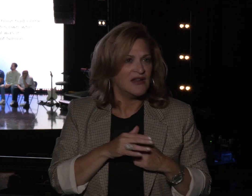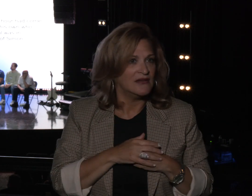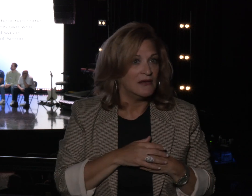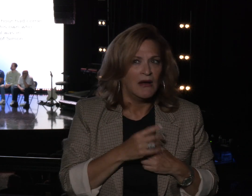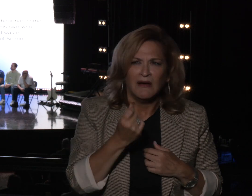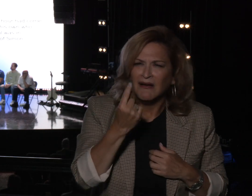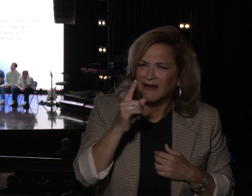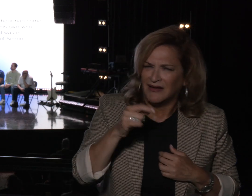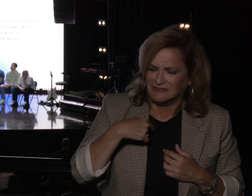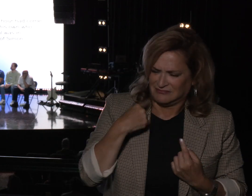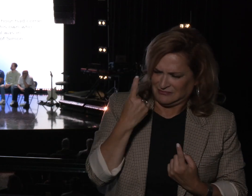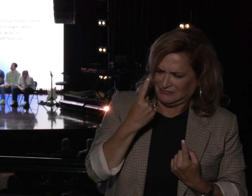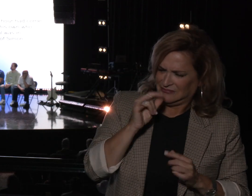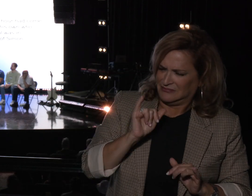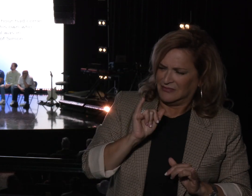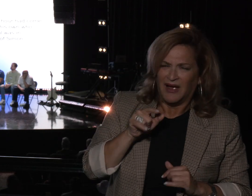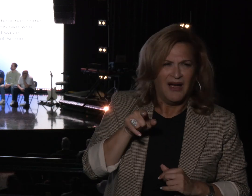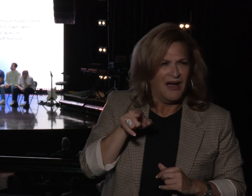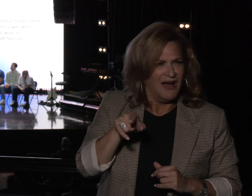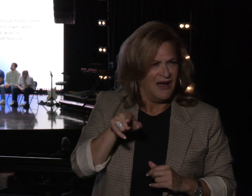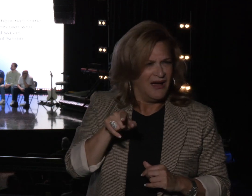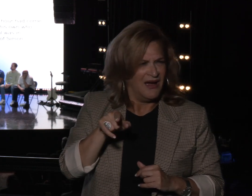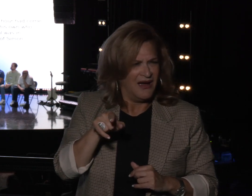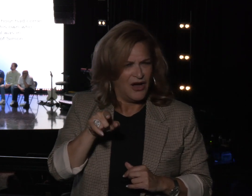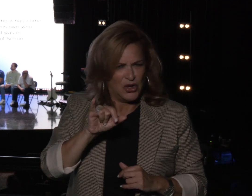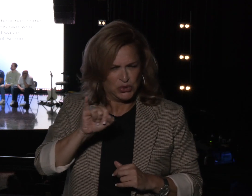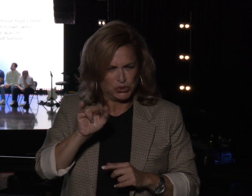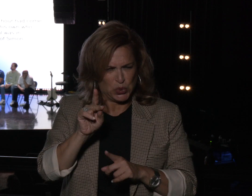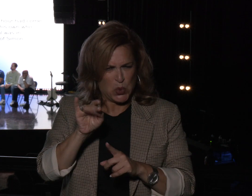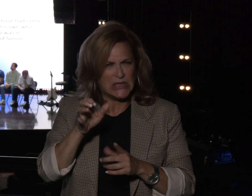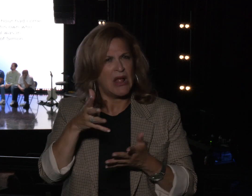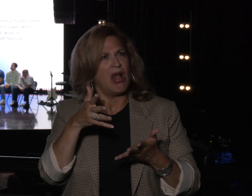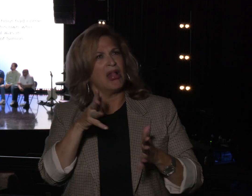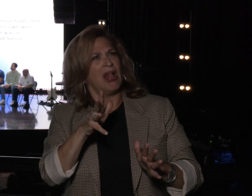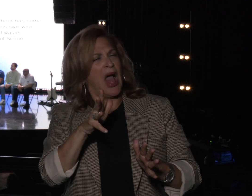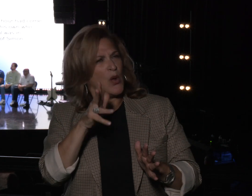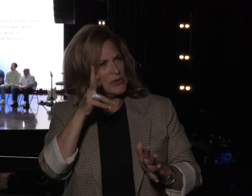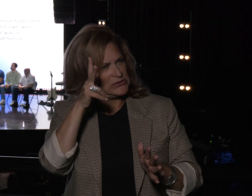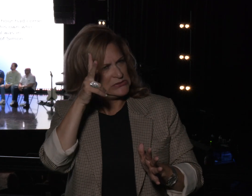What part of Judas's journey did he allow the devil to jump in his heart?